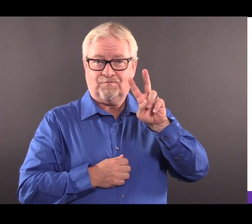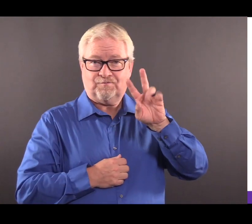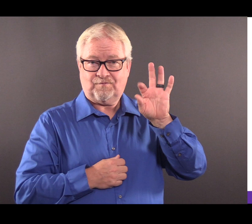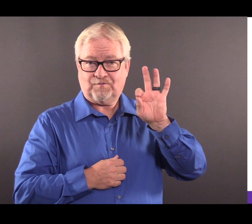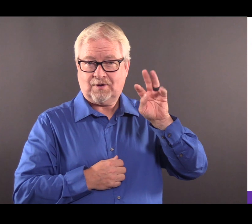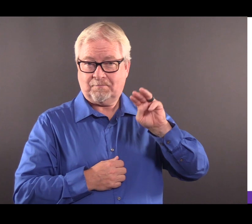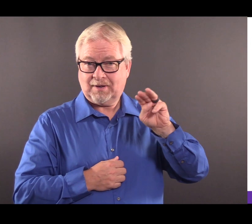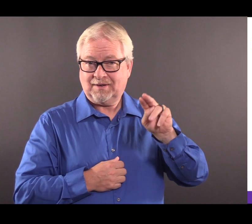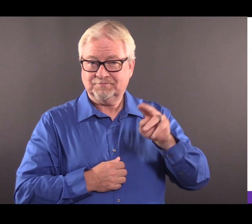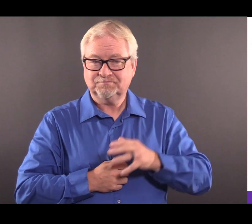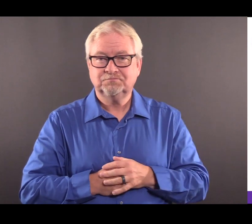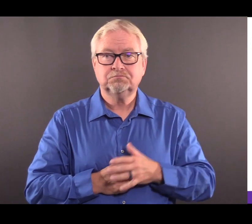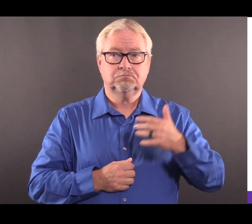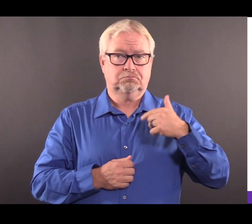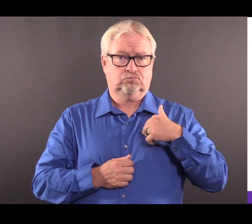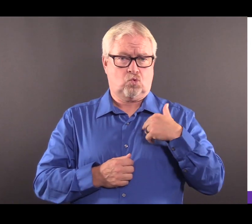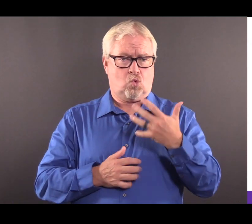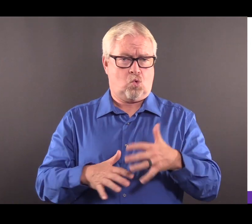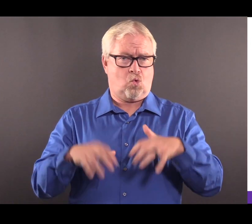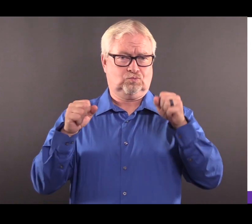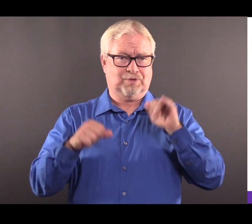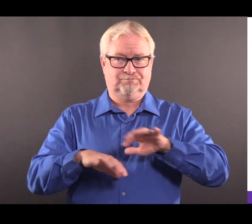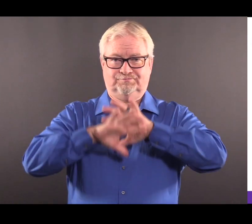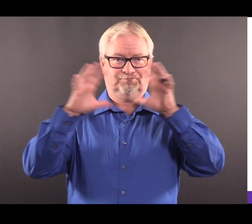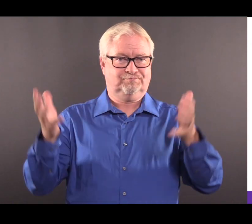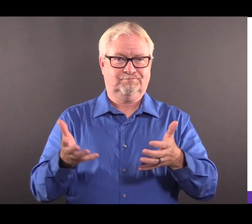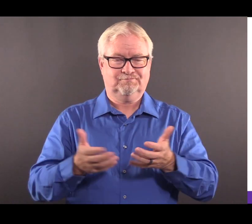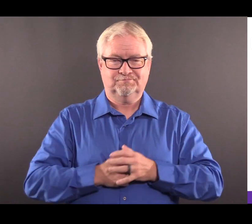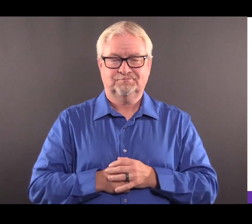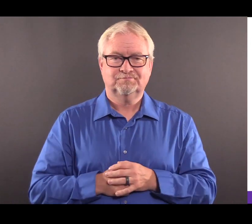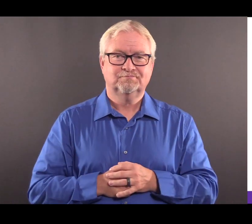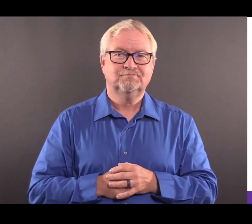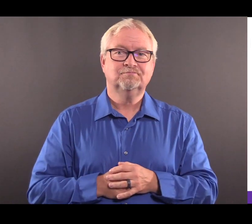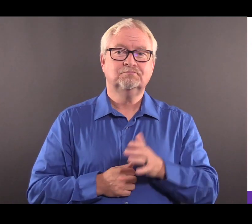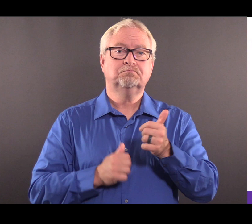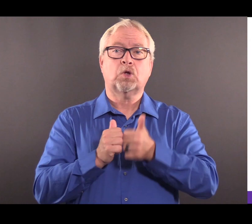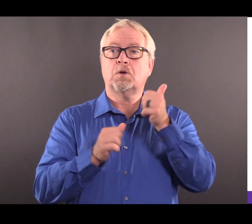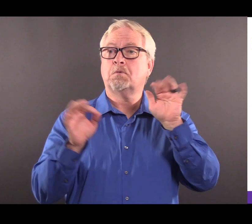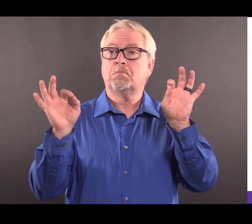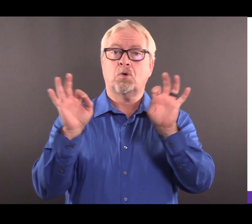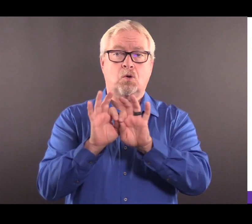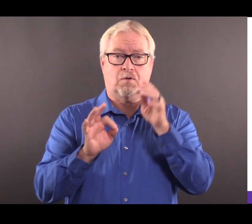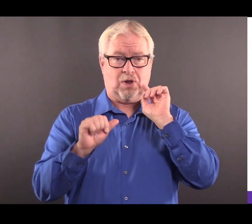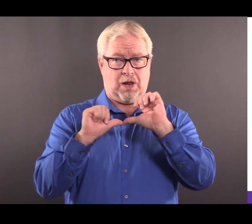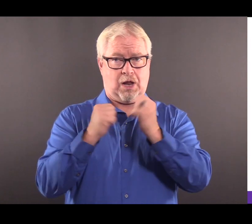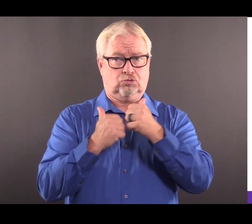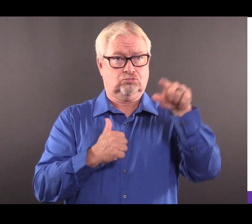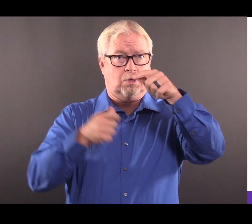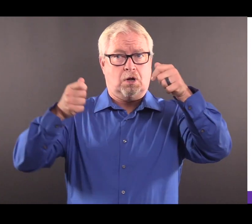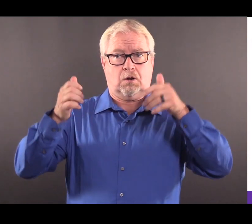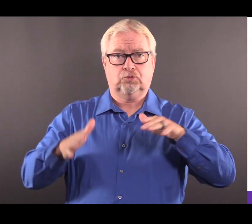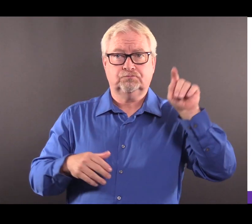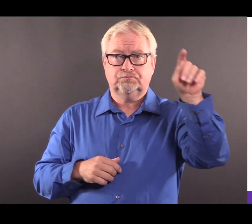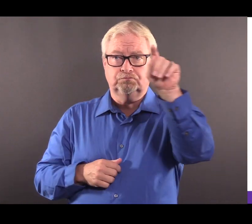Innovation Project Program Manager for Violence Free Minnesota, and I will be your host for this session. It will